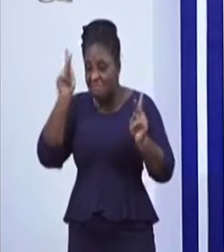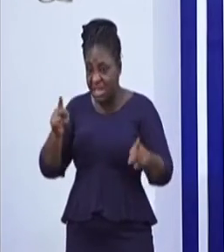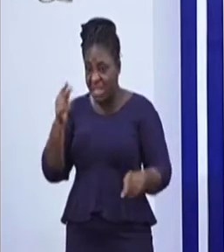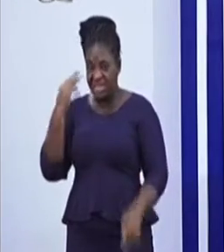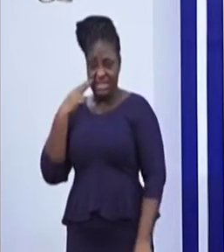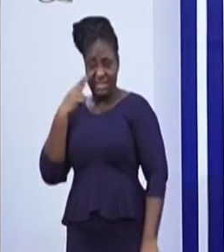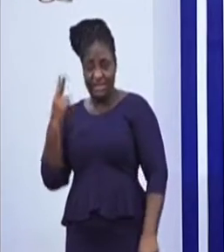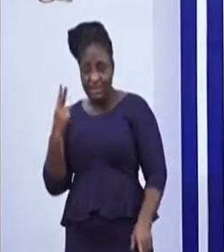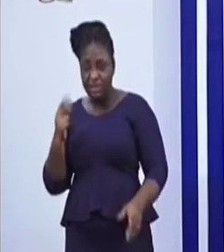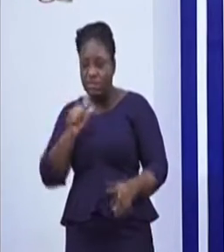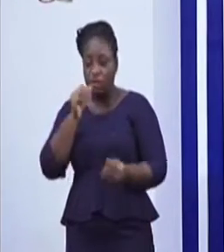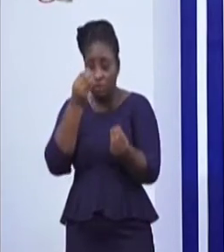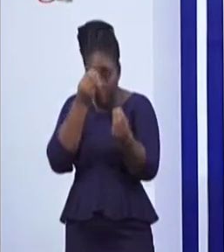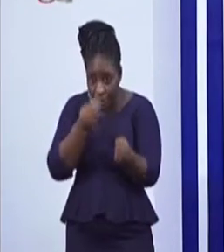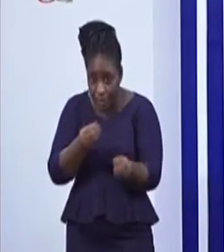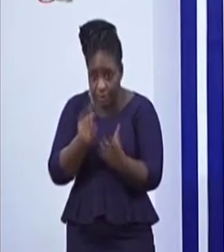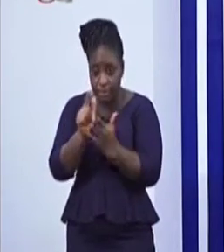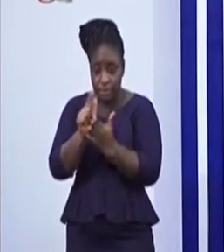or